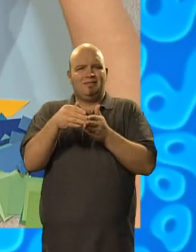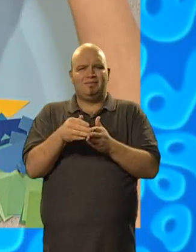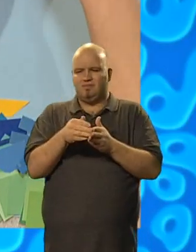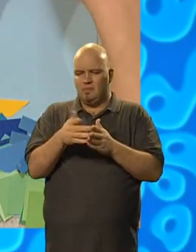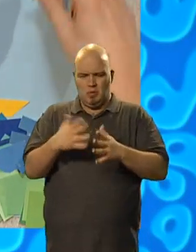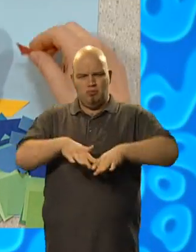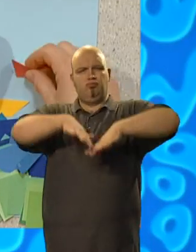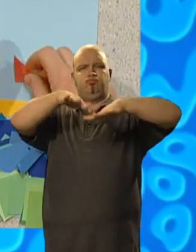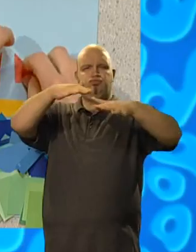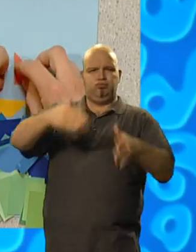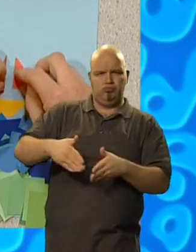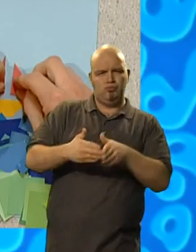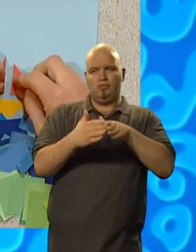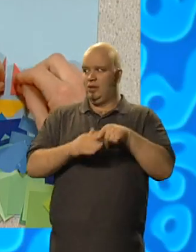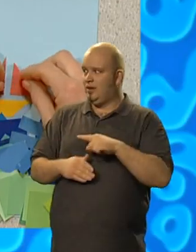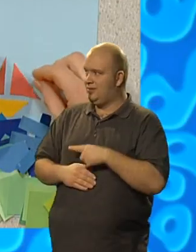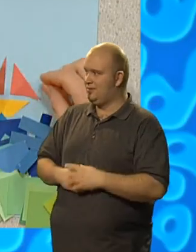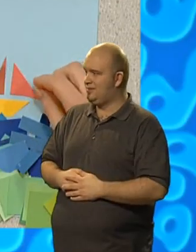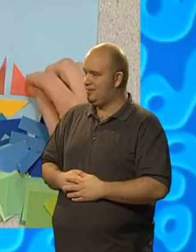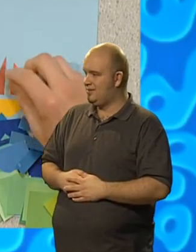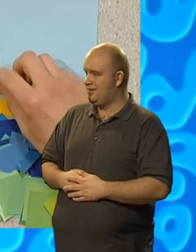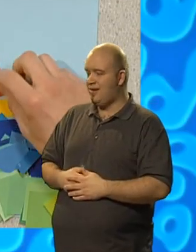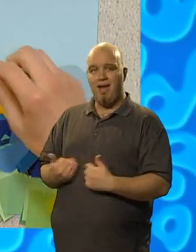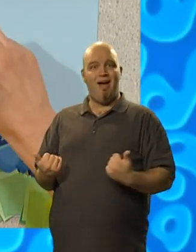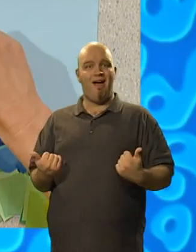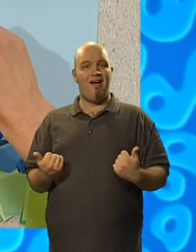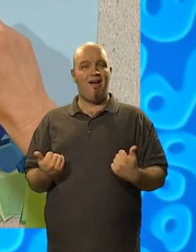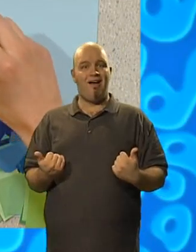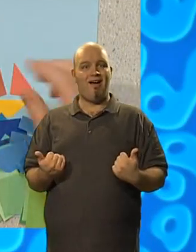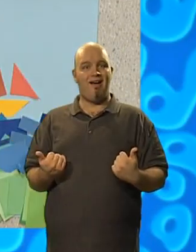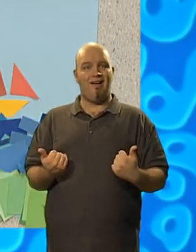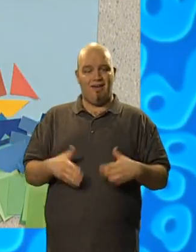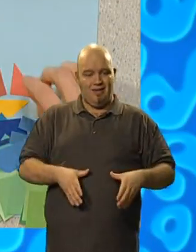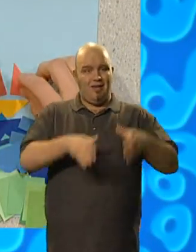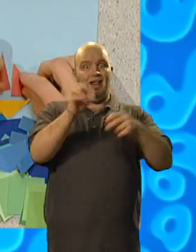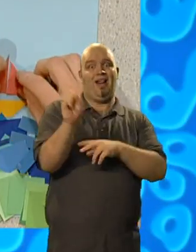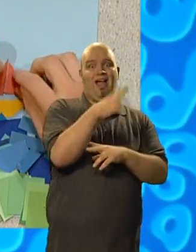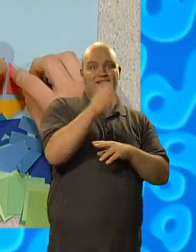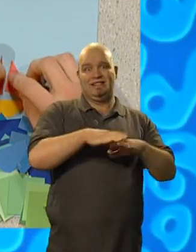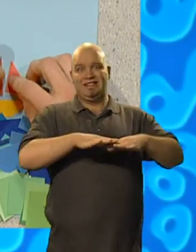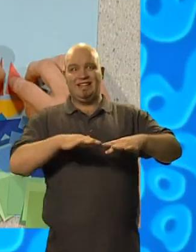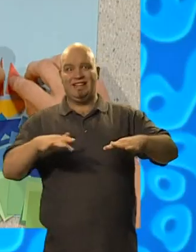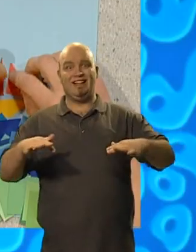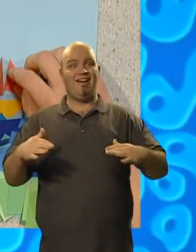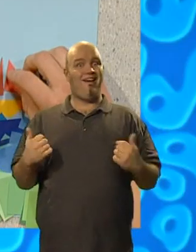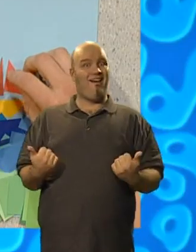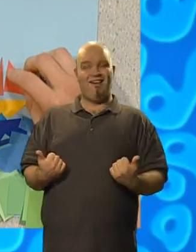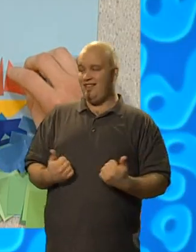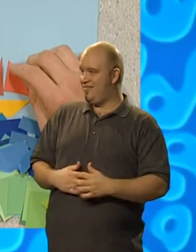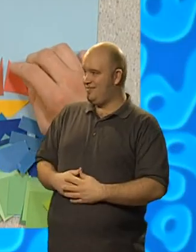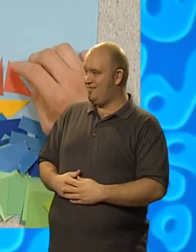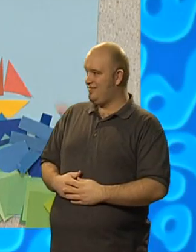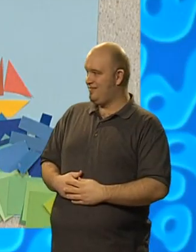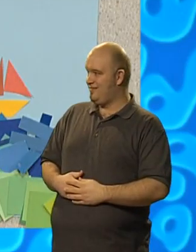rough, stormy sea. Look at that. Wow. There's our big lighthouse by the